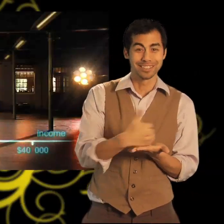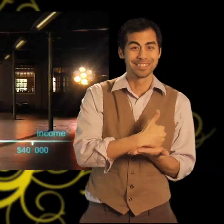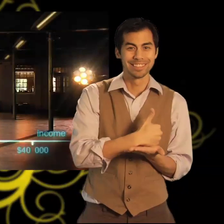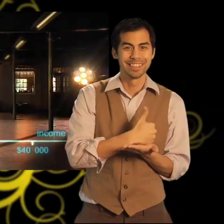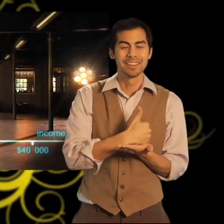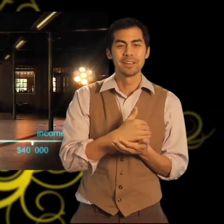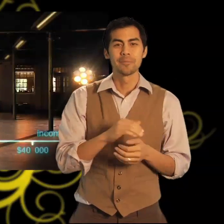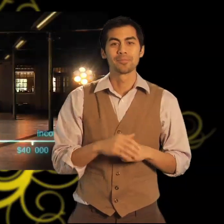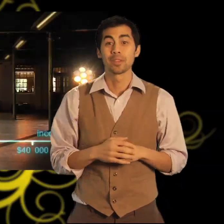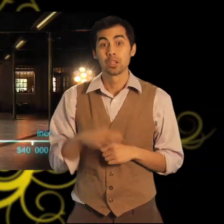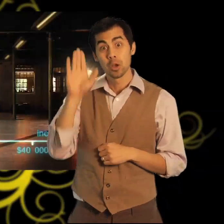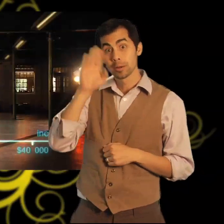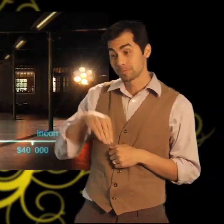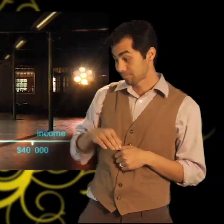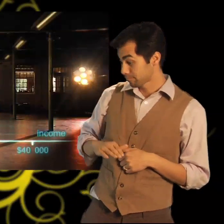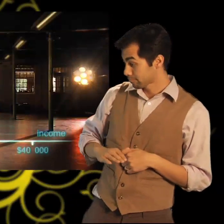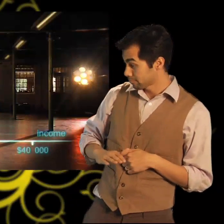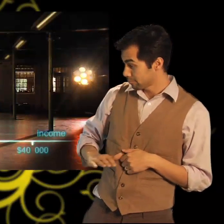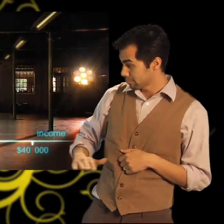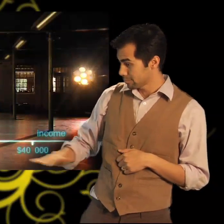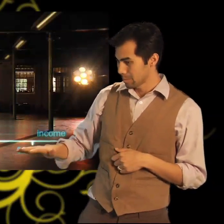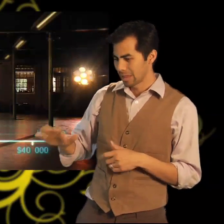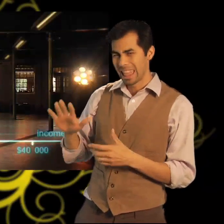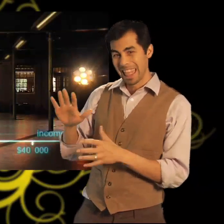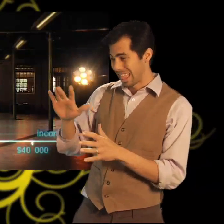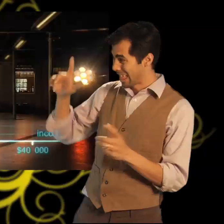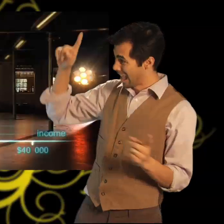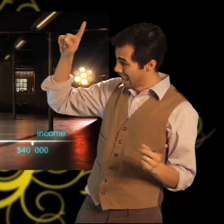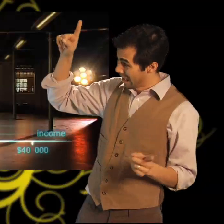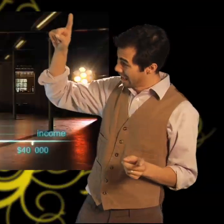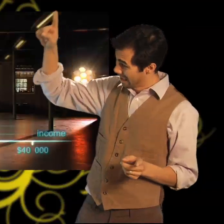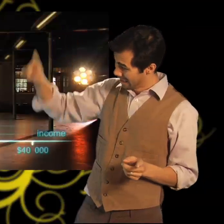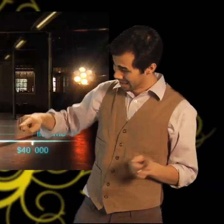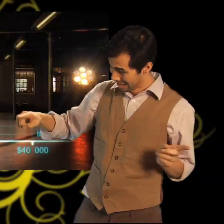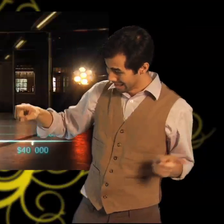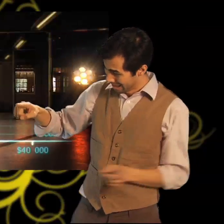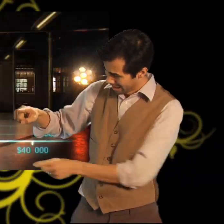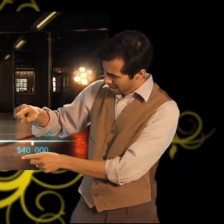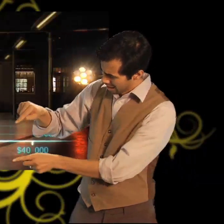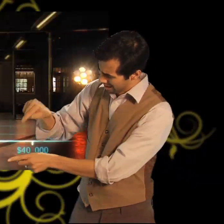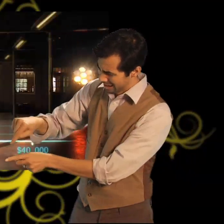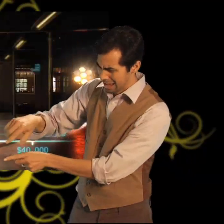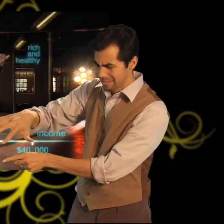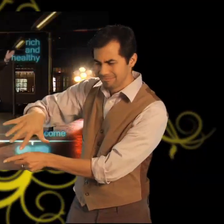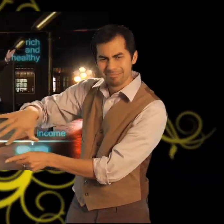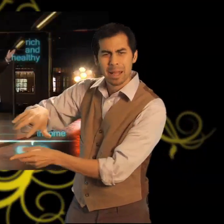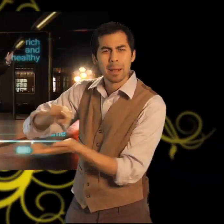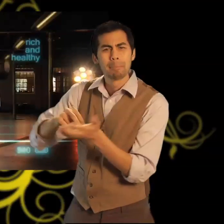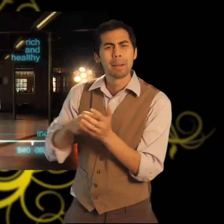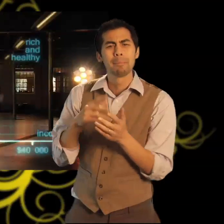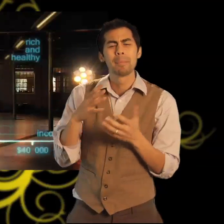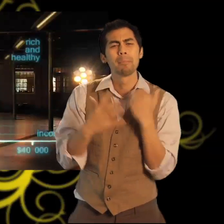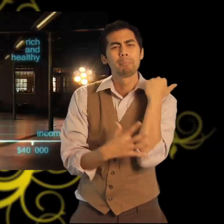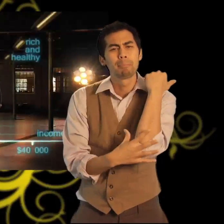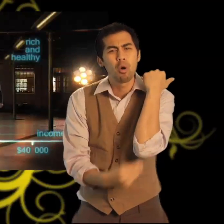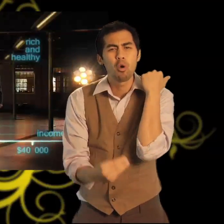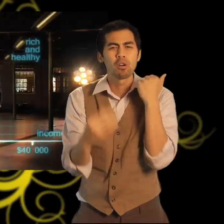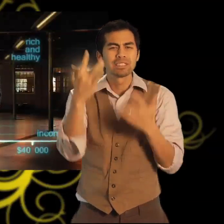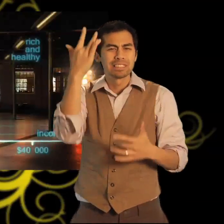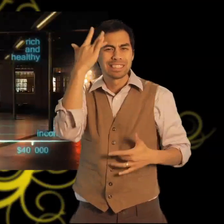$40,000. So down here is poor and sick, and up here is rich and